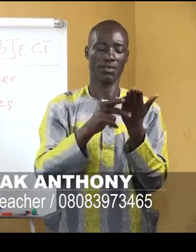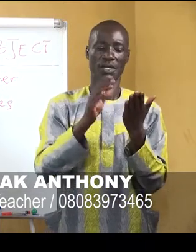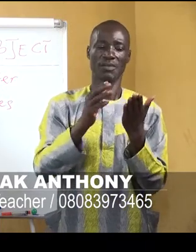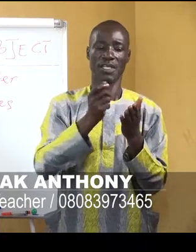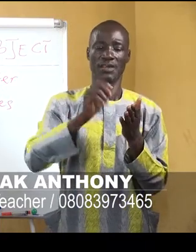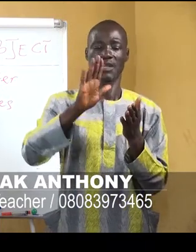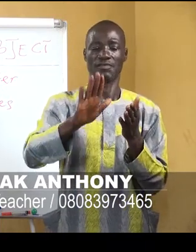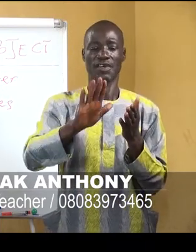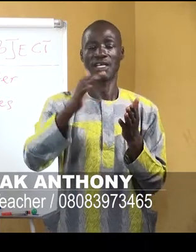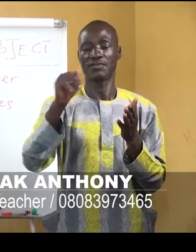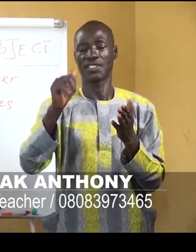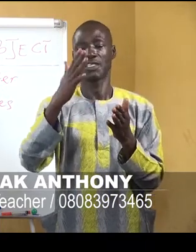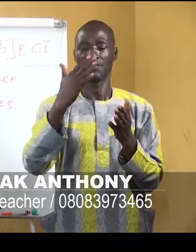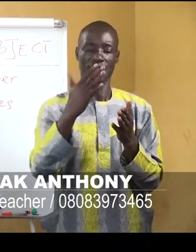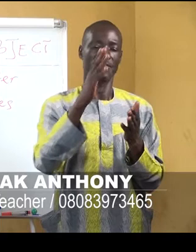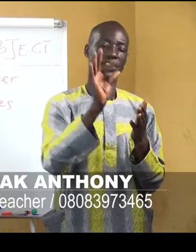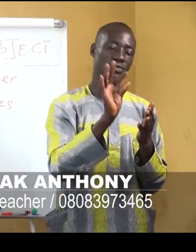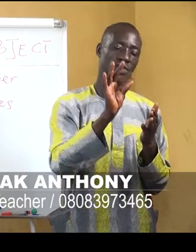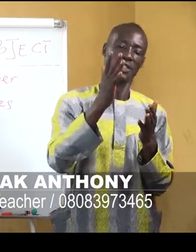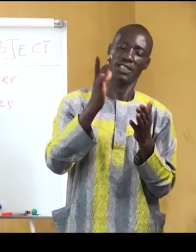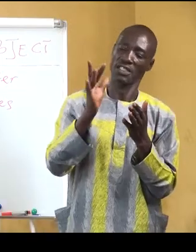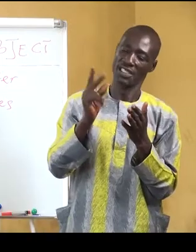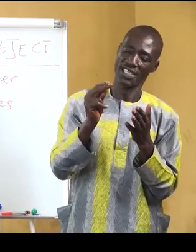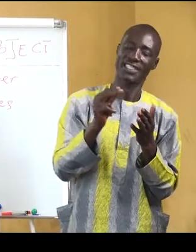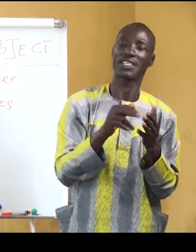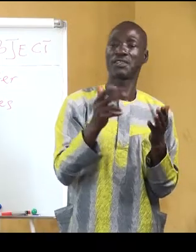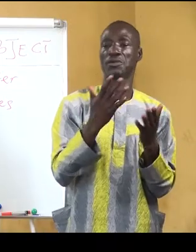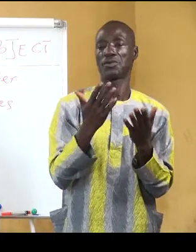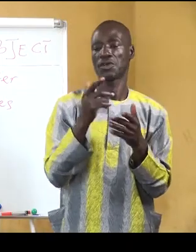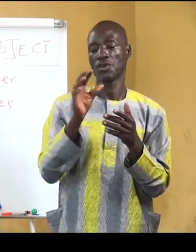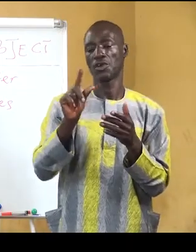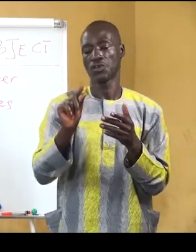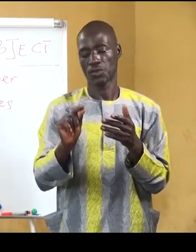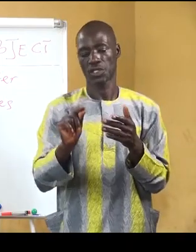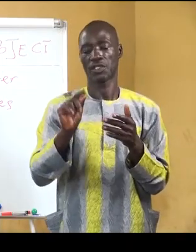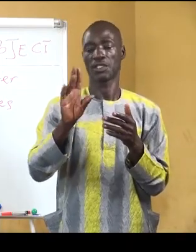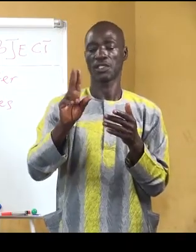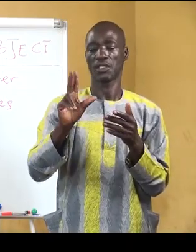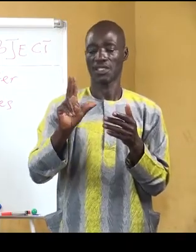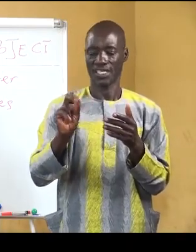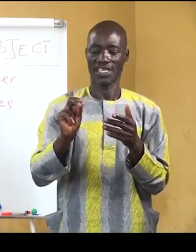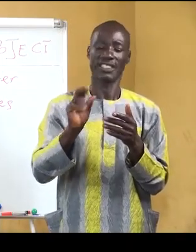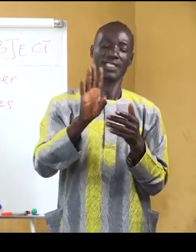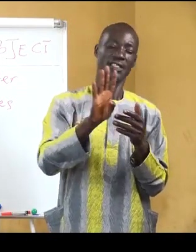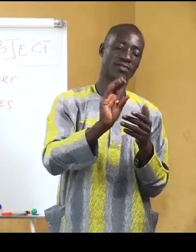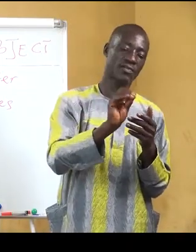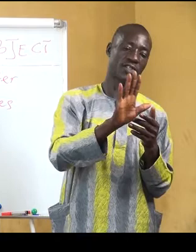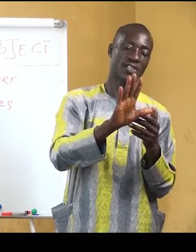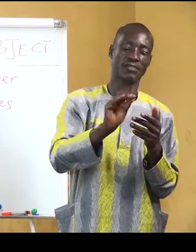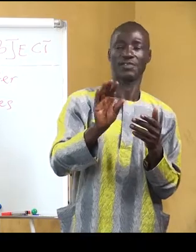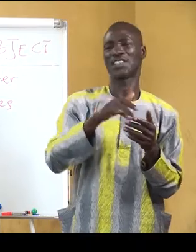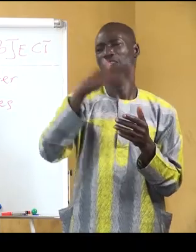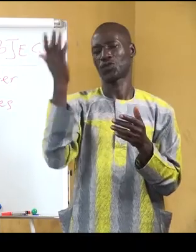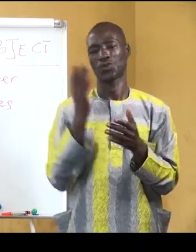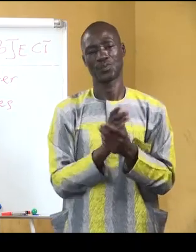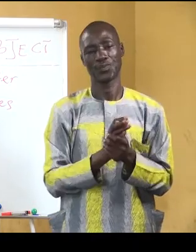5, 10, 15, 20, 30. Another would go 20, 30, 40, 50, and